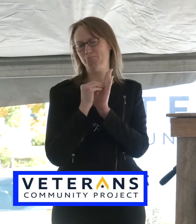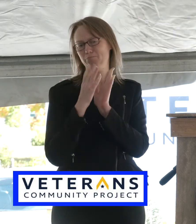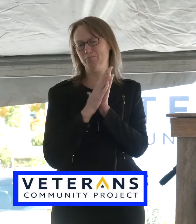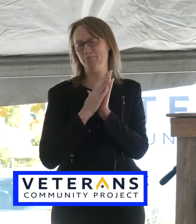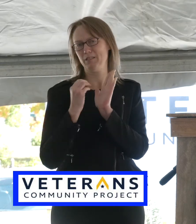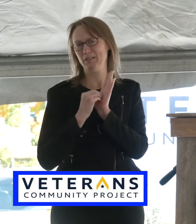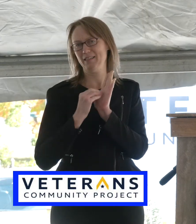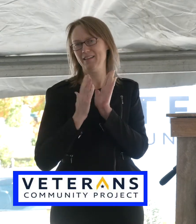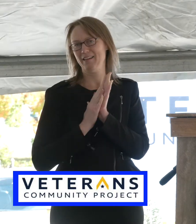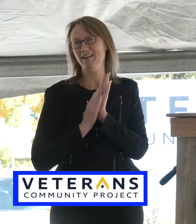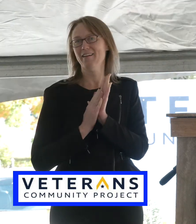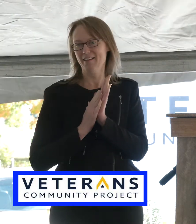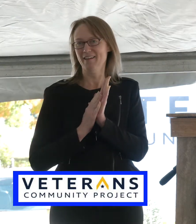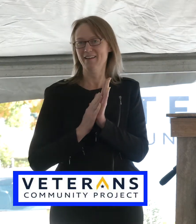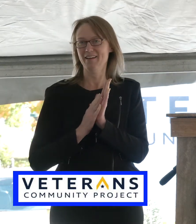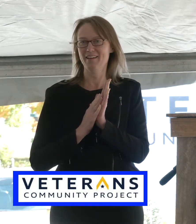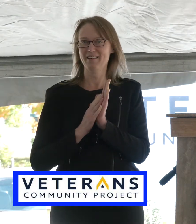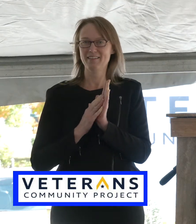our historians.